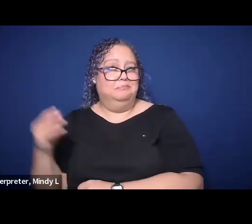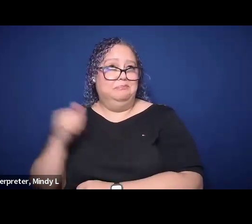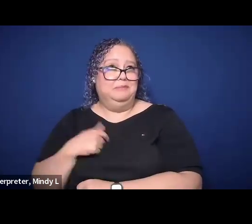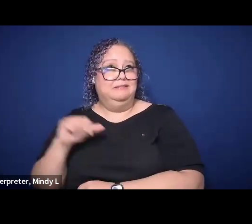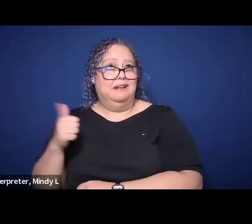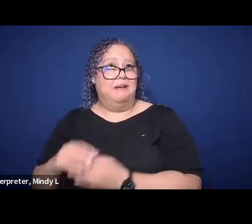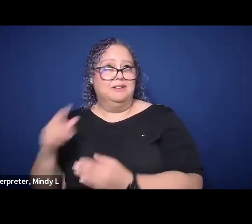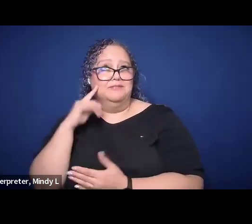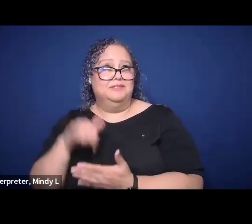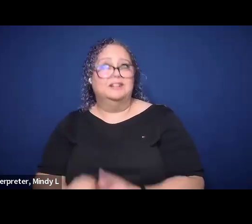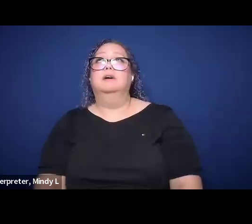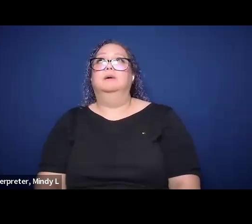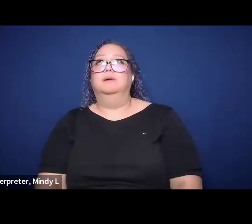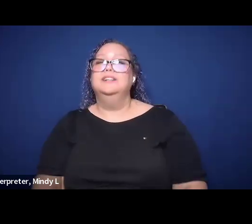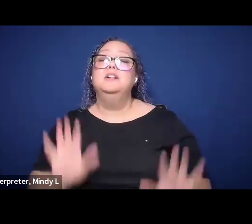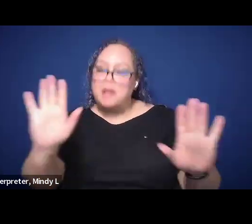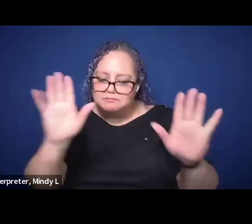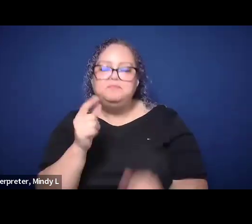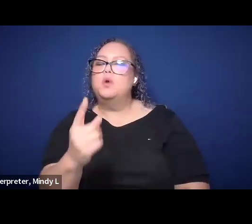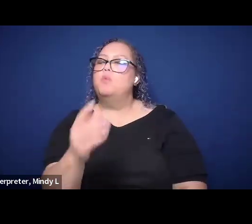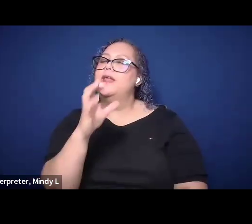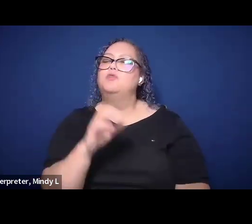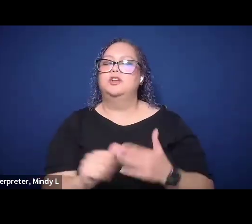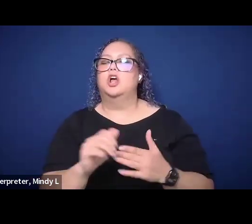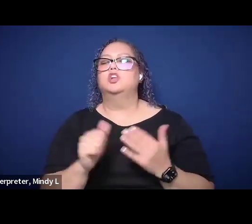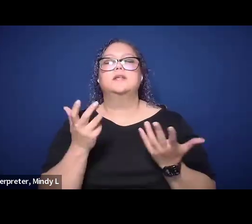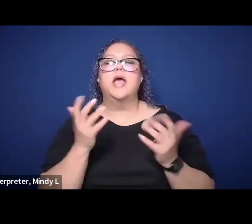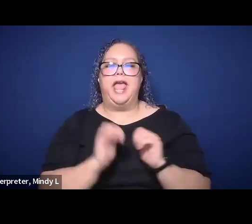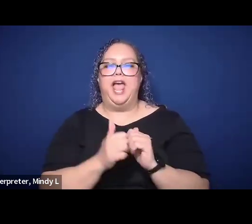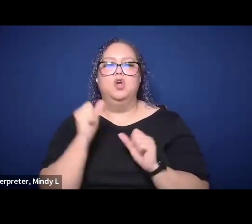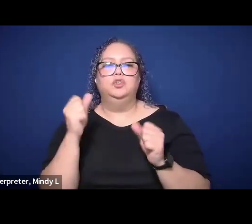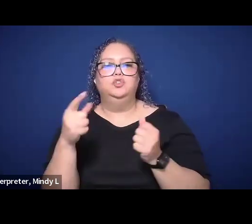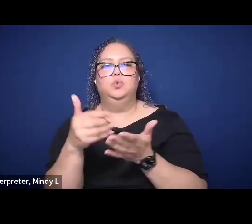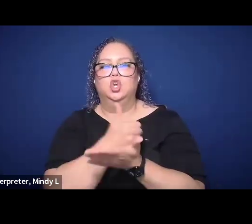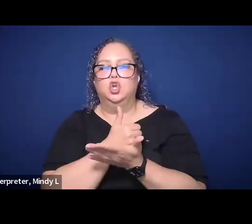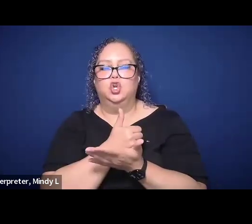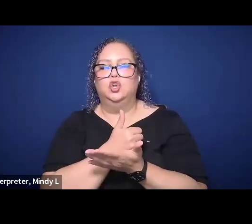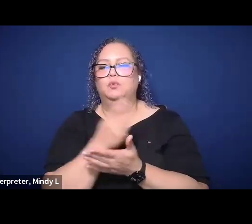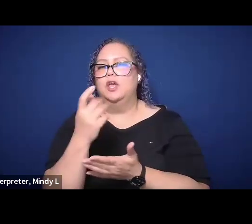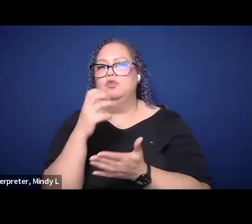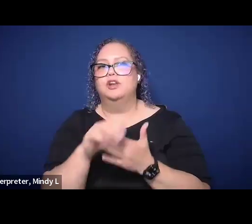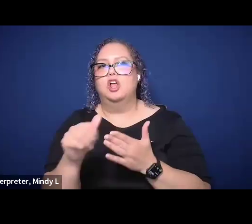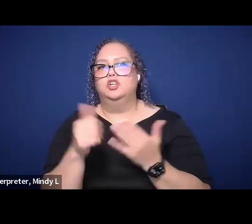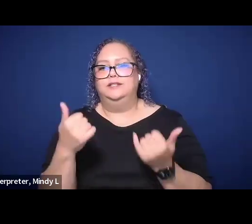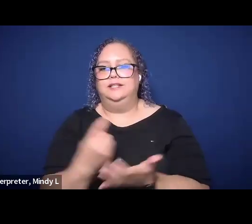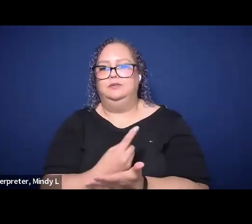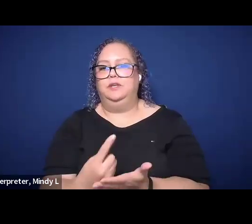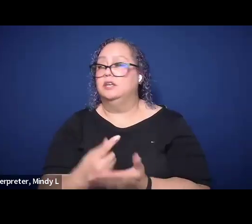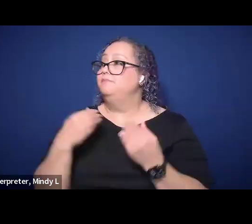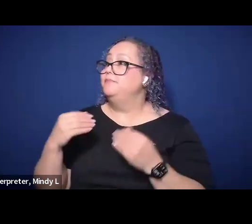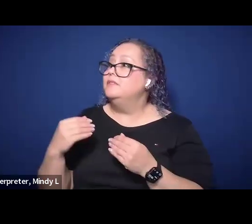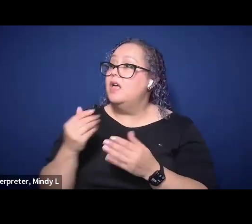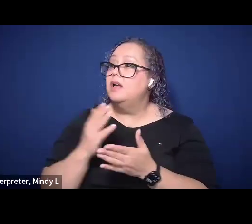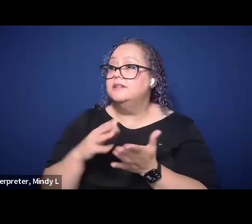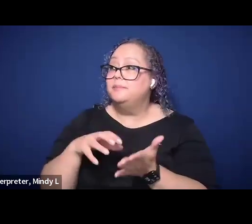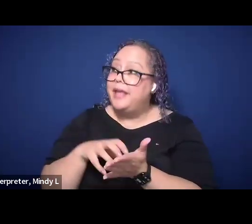Okay, what could you do with $100 or to make $100 this week? Sell a couple of cakes. Excellent. Find a